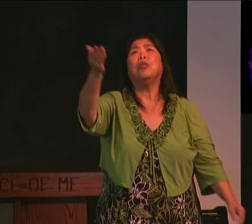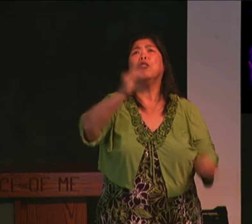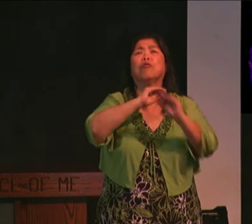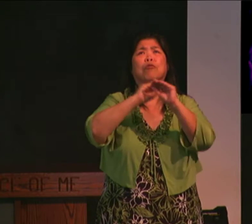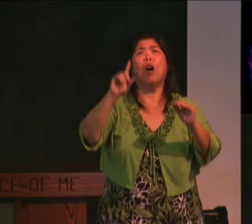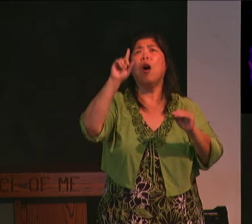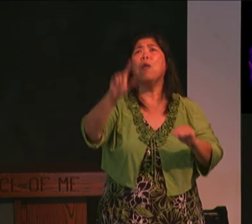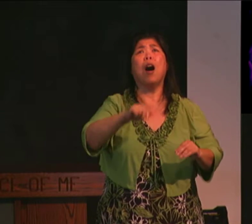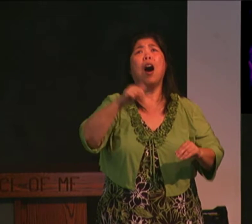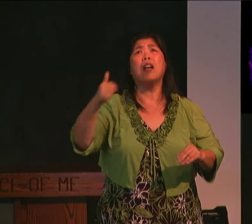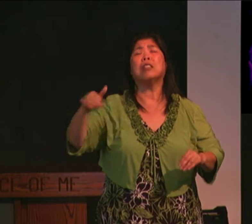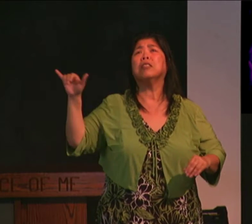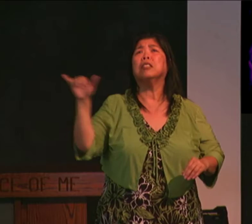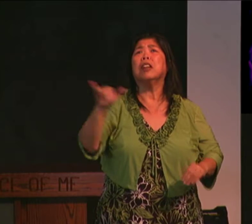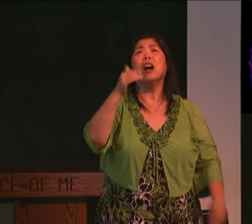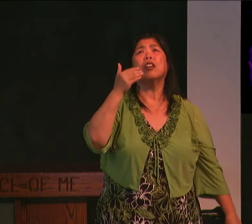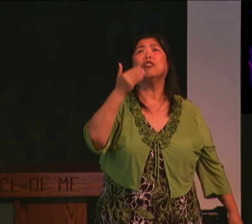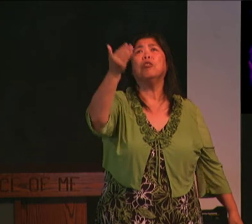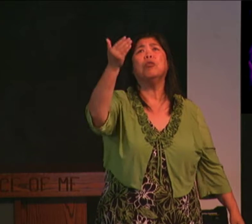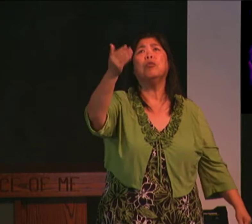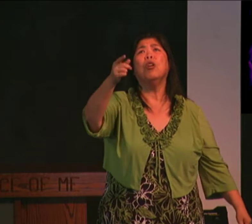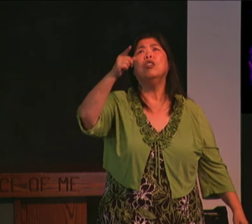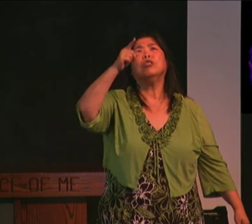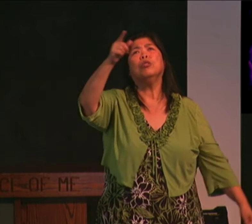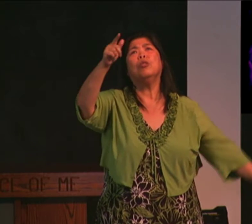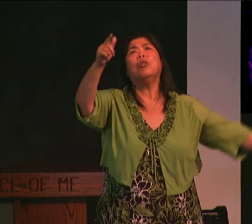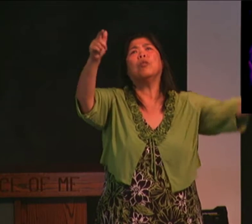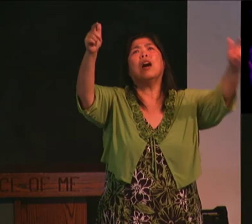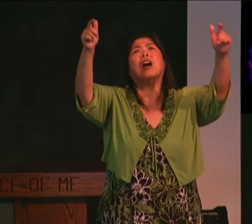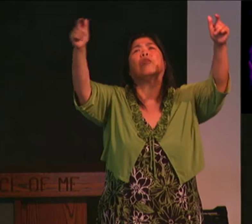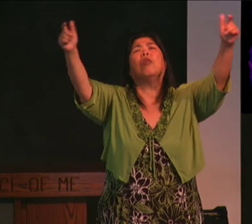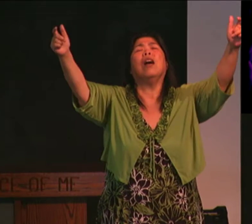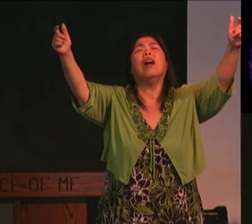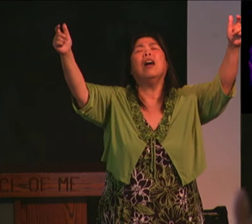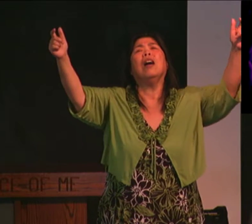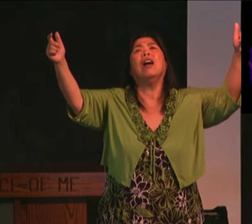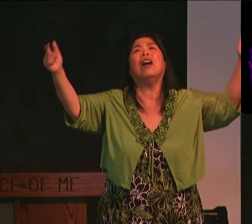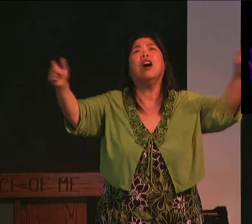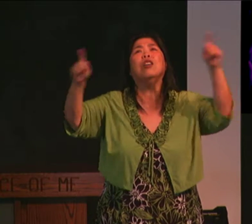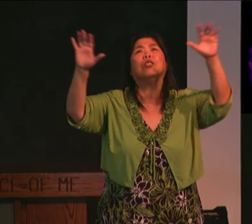There is no one else like you. You are great. You